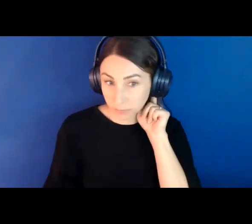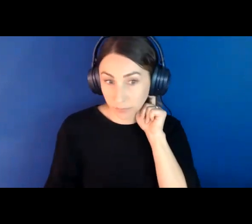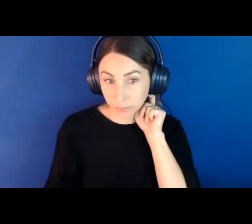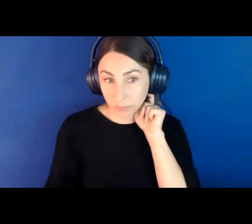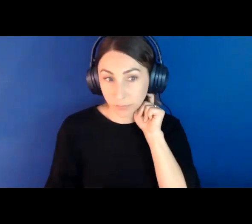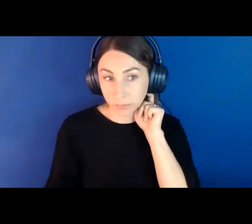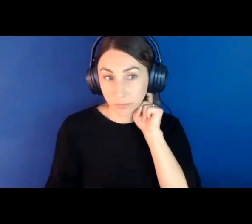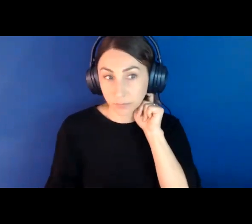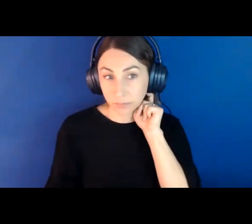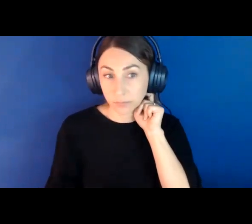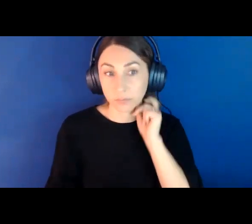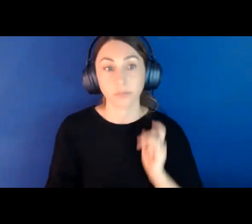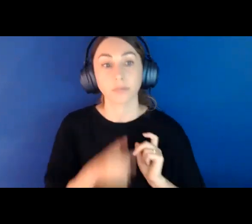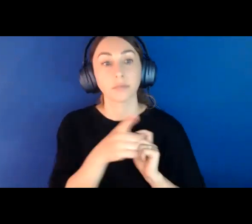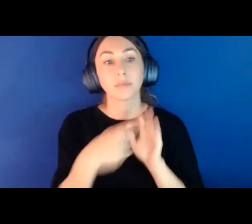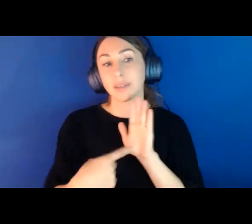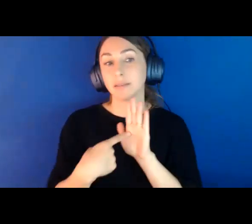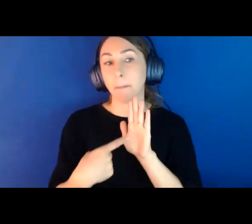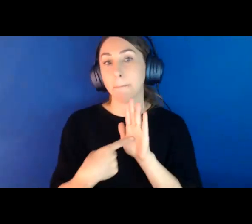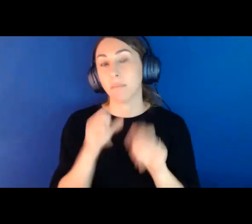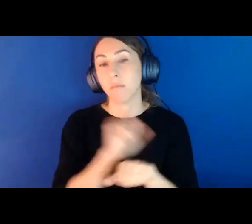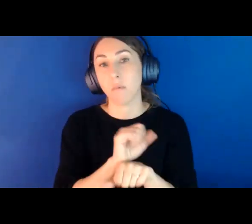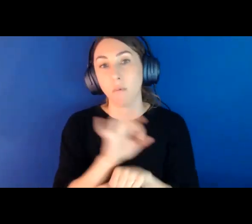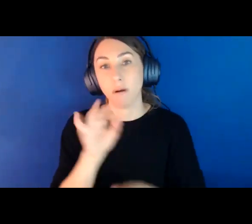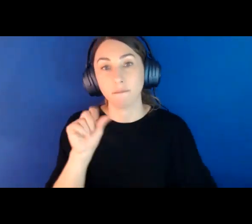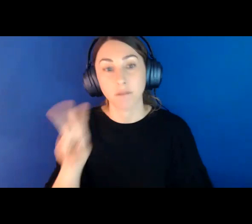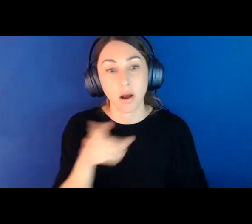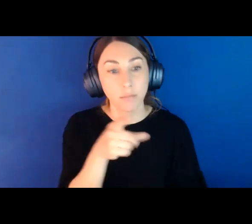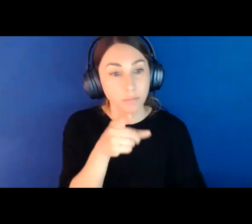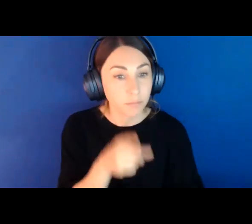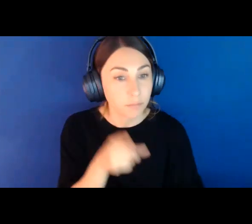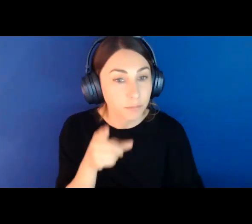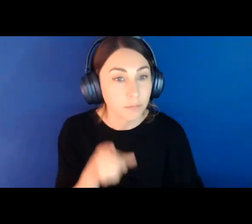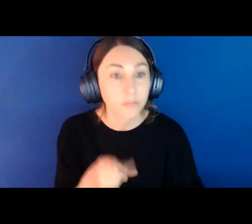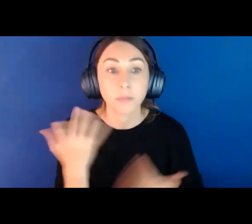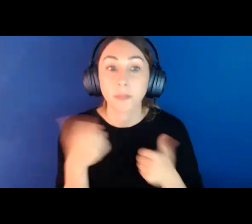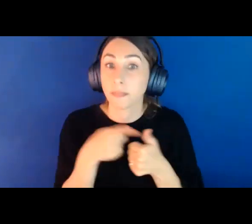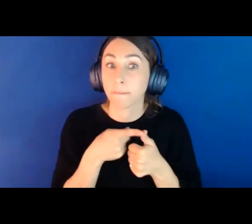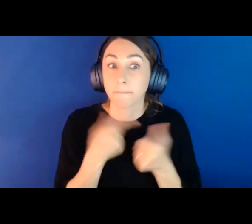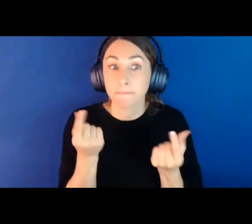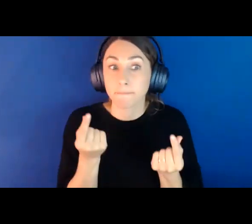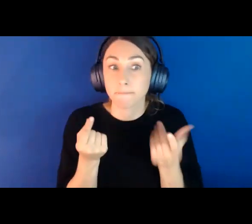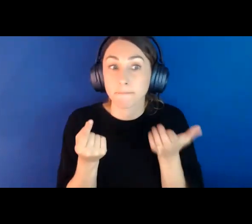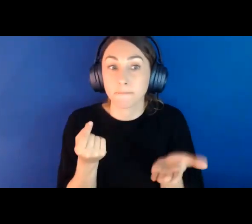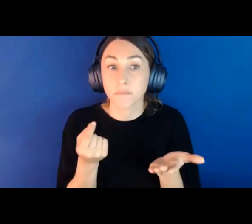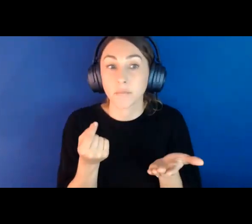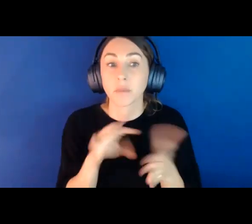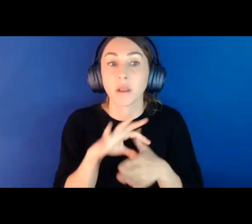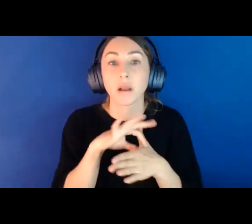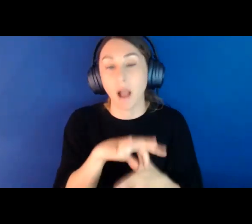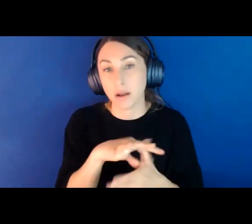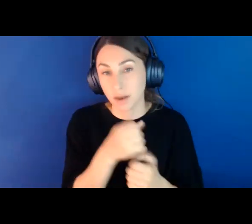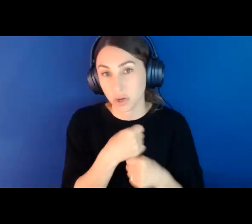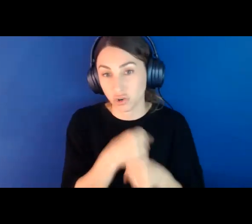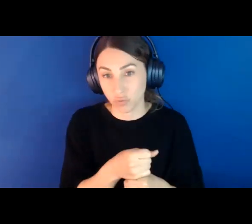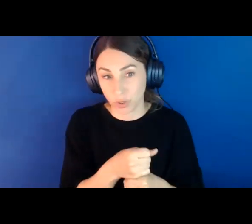So we do have an example workflow here. So first things first, we go for content